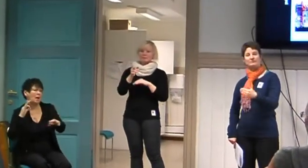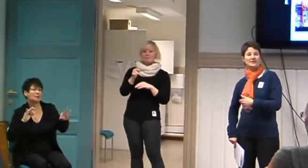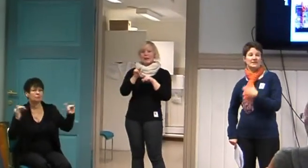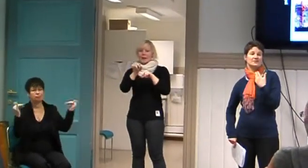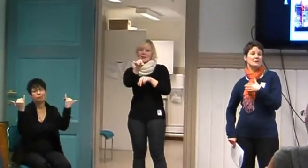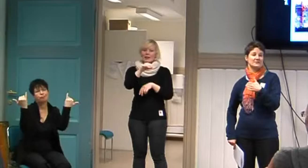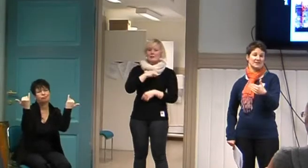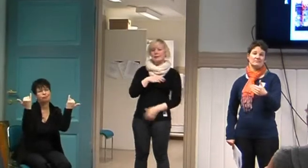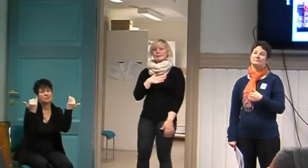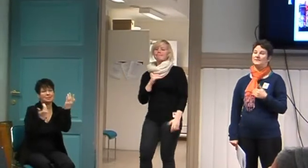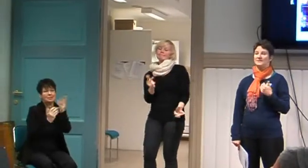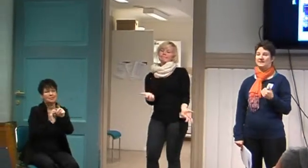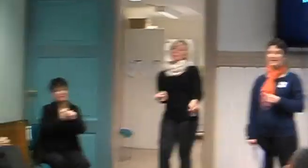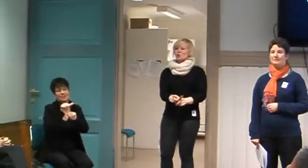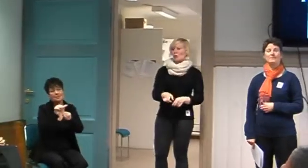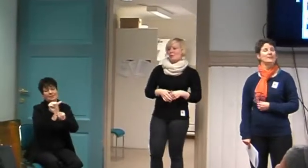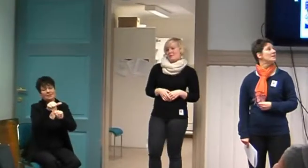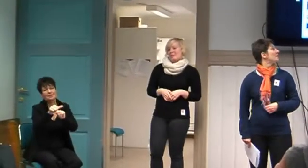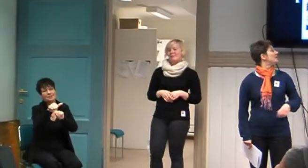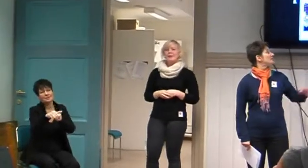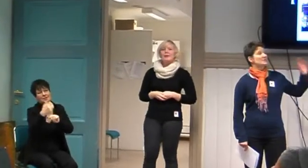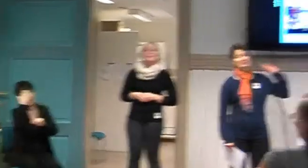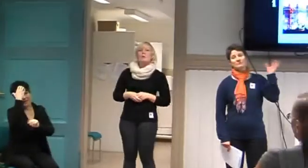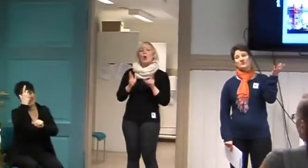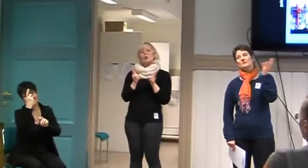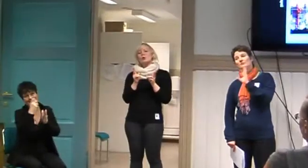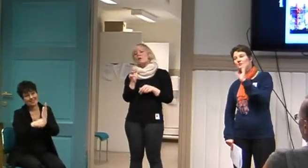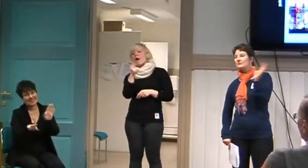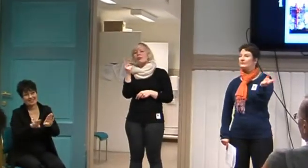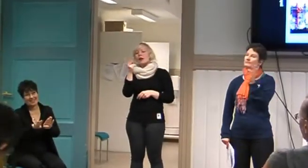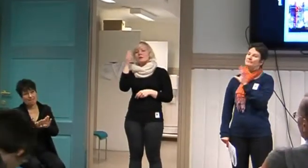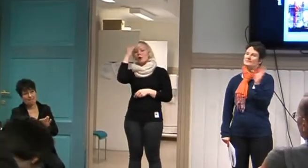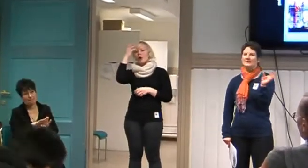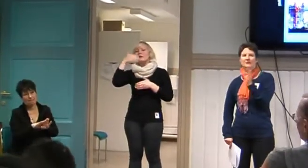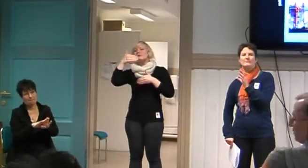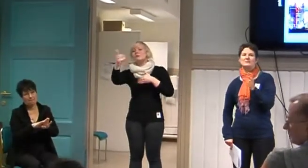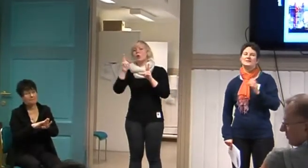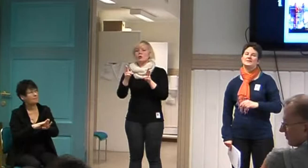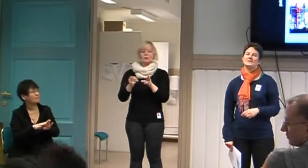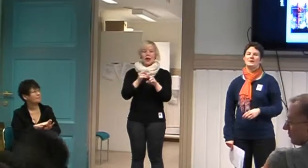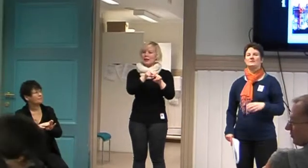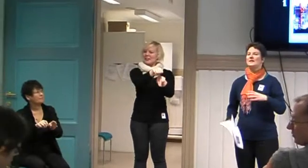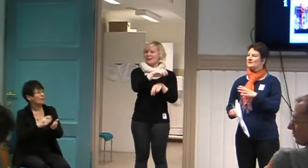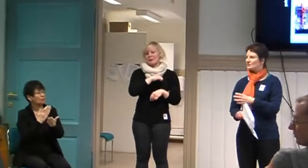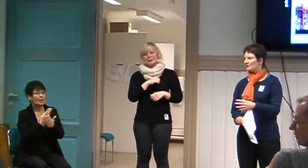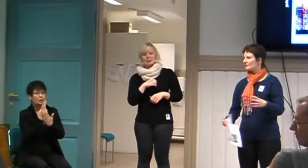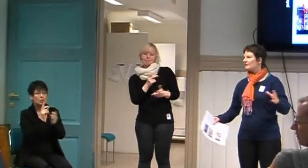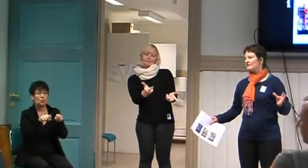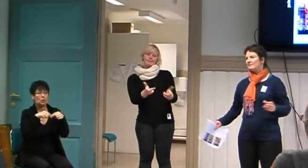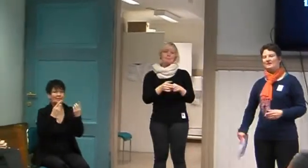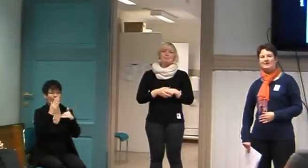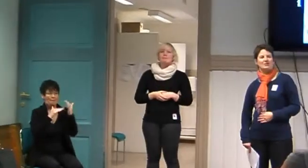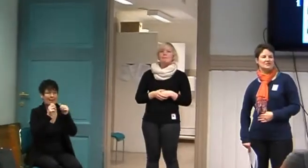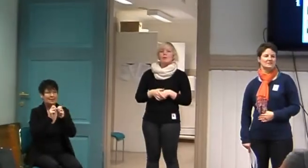future kings after him did the same. So it's got 2 sort of different building styles. It's also got a